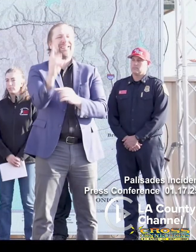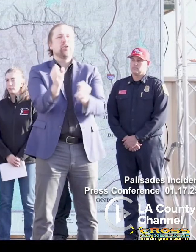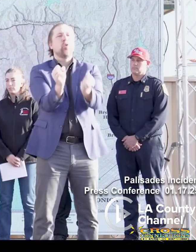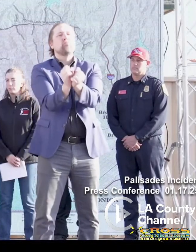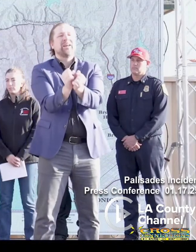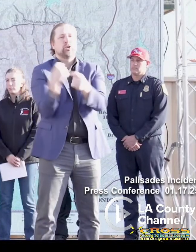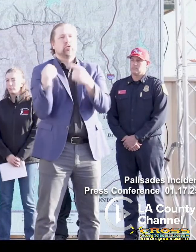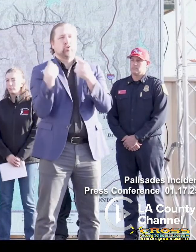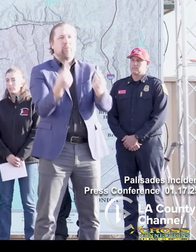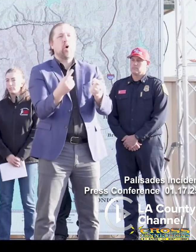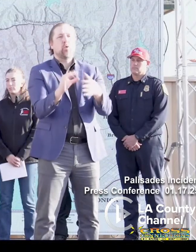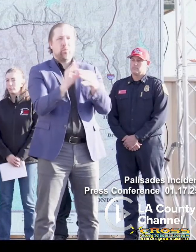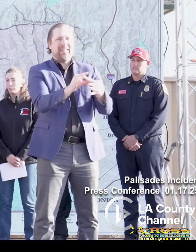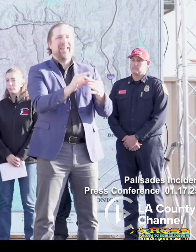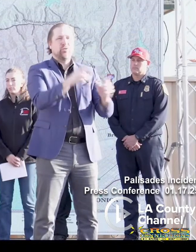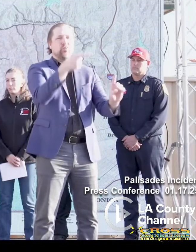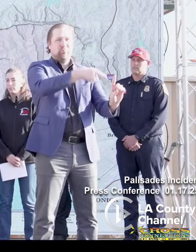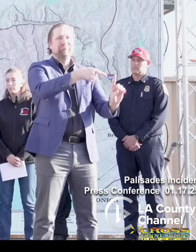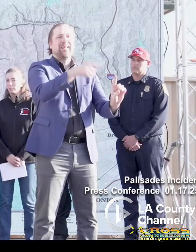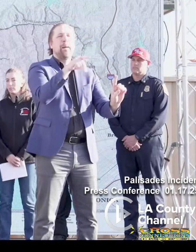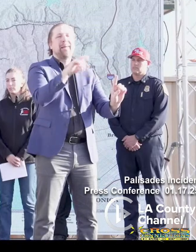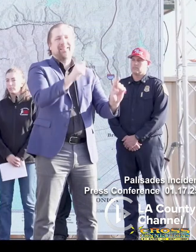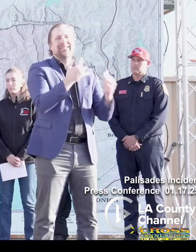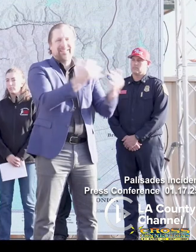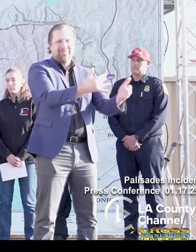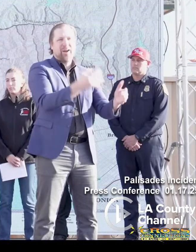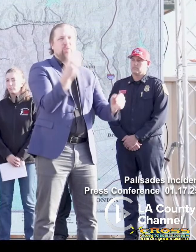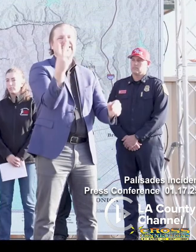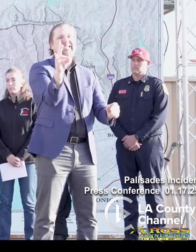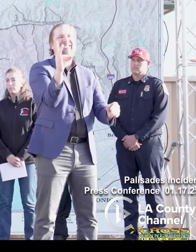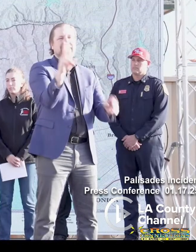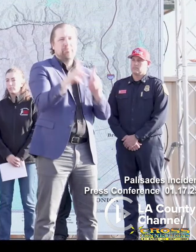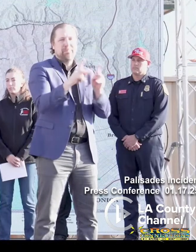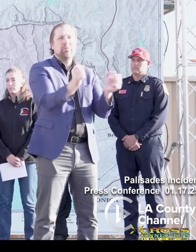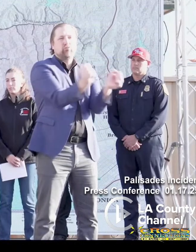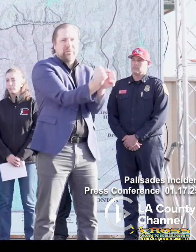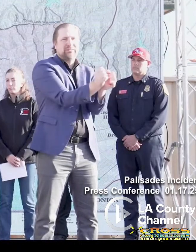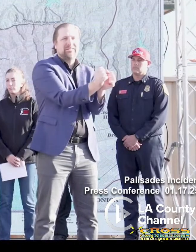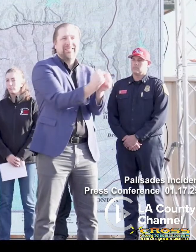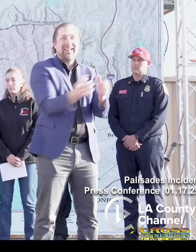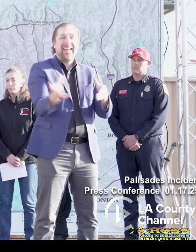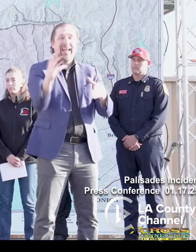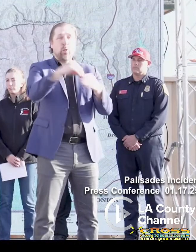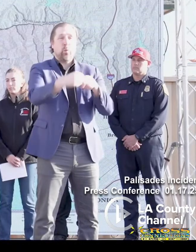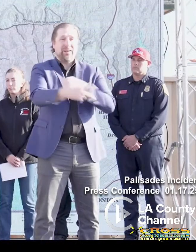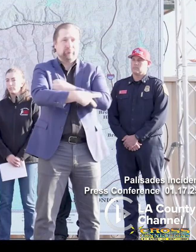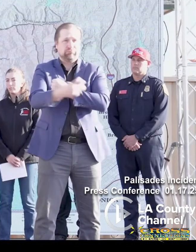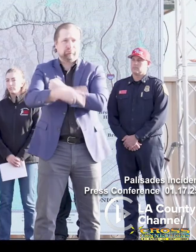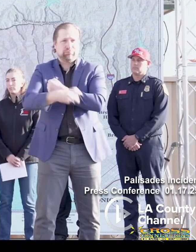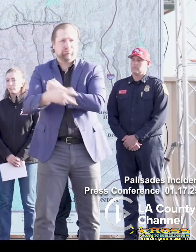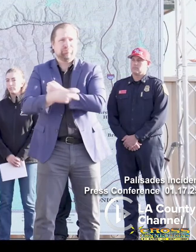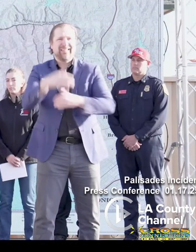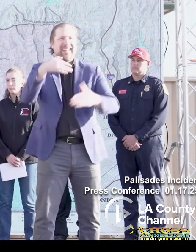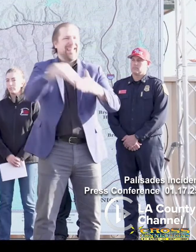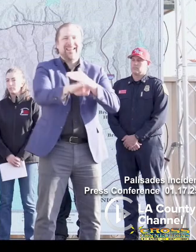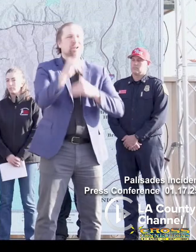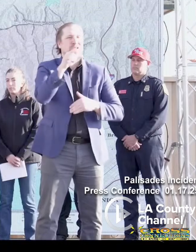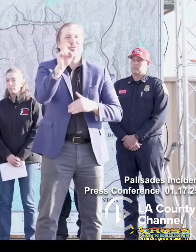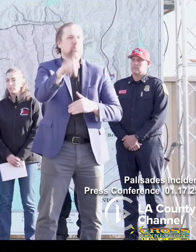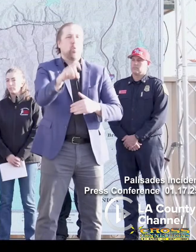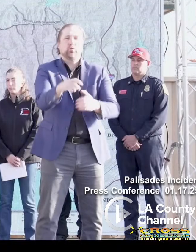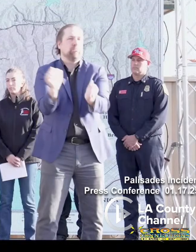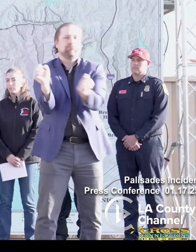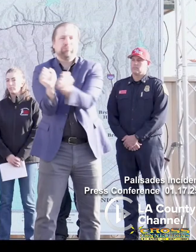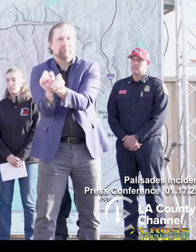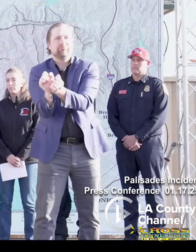arrests related to this fire, which involve lootings, unauthorized entry into the